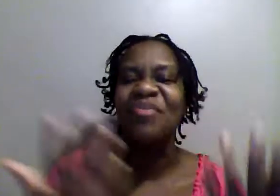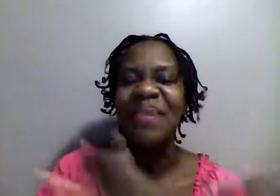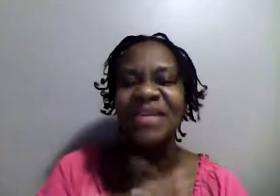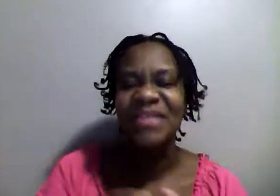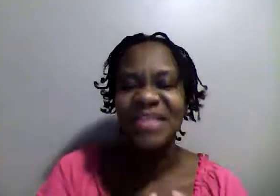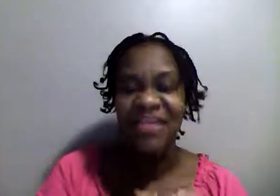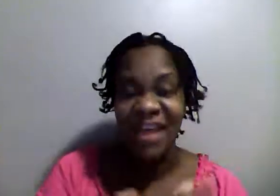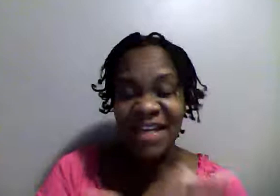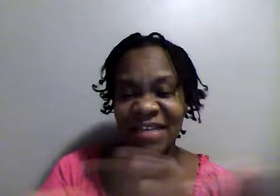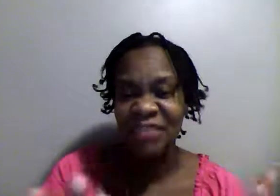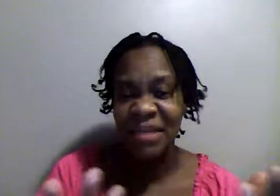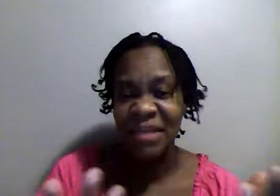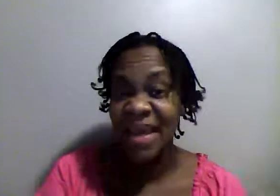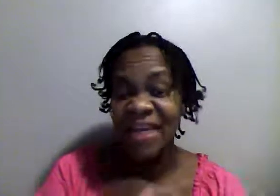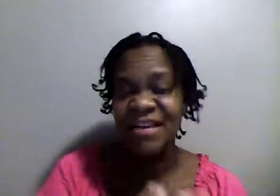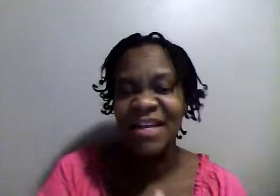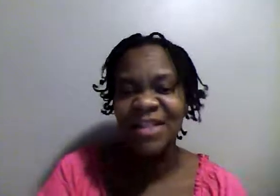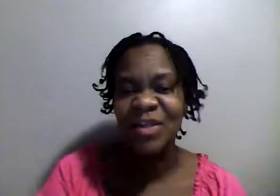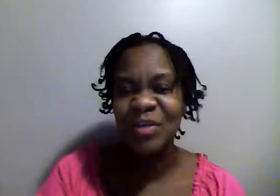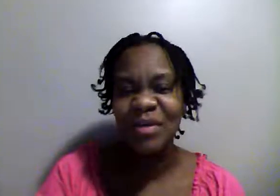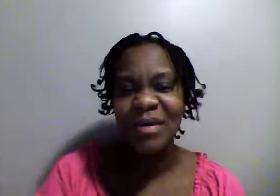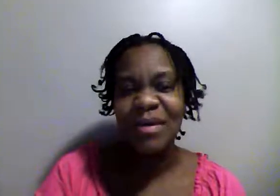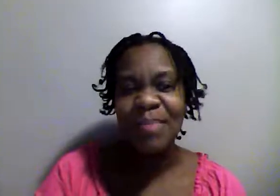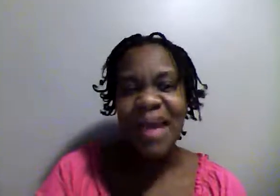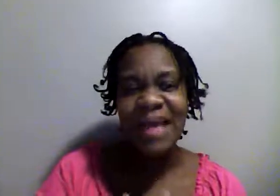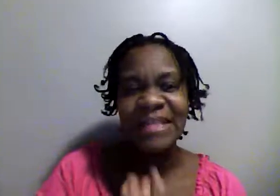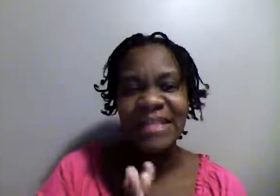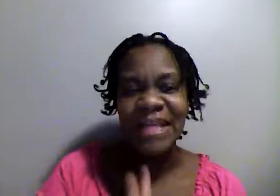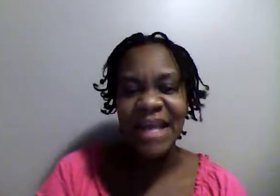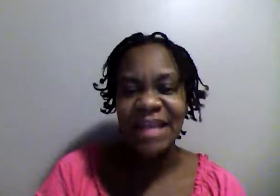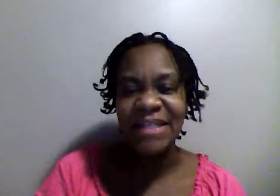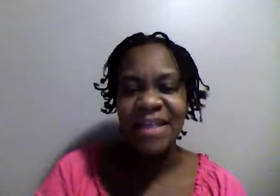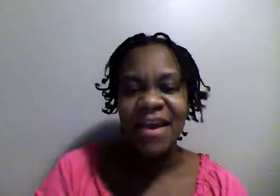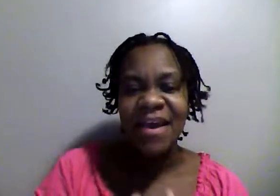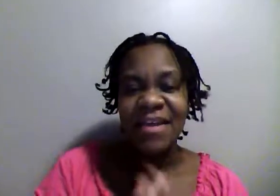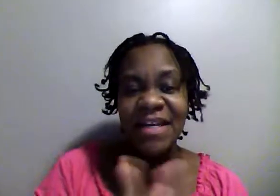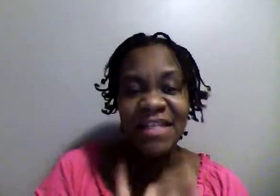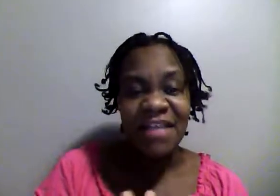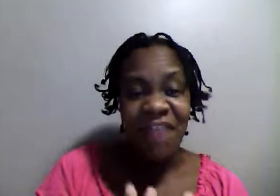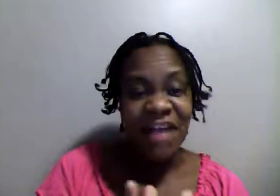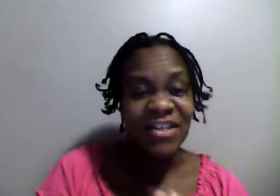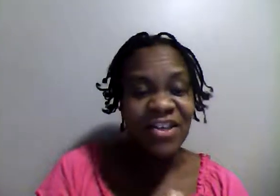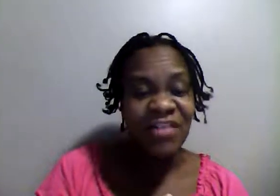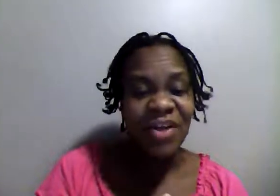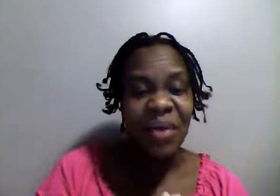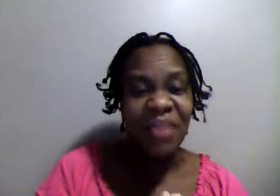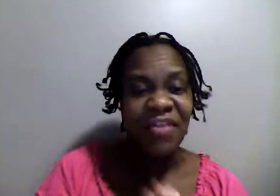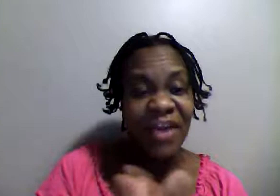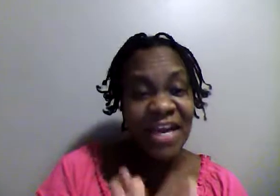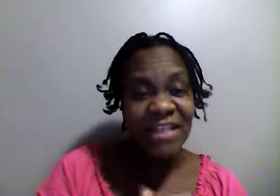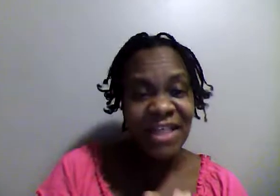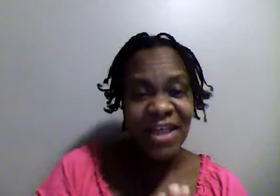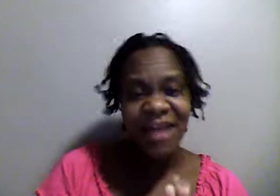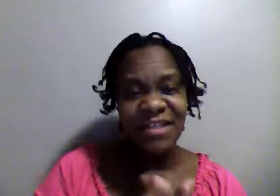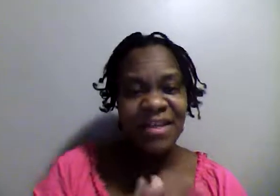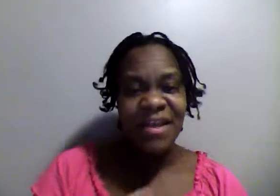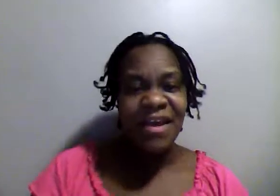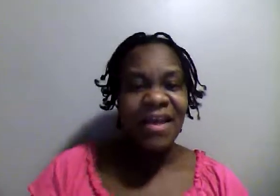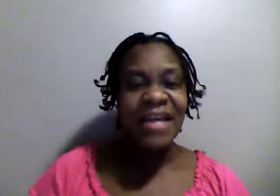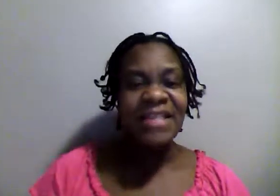tomatoes there that didn't really make it unless you plant it late. The disadvantage of it, however, is that it tends